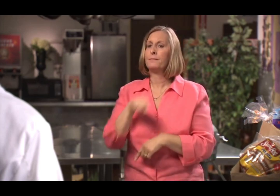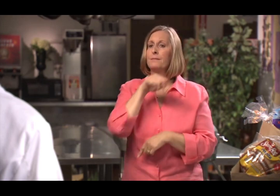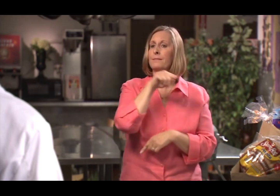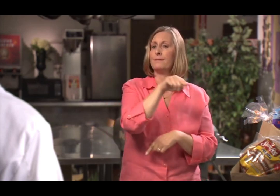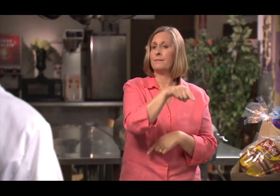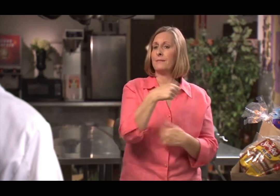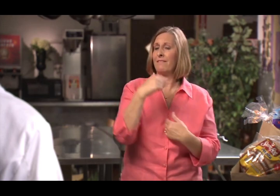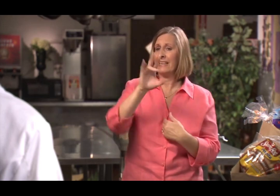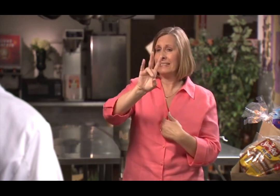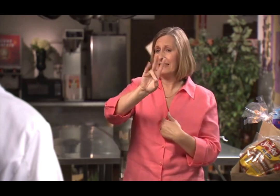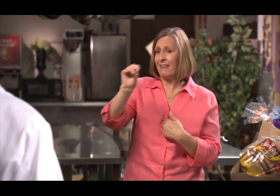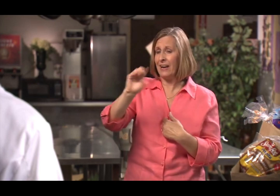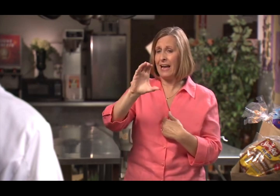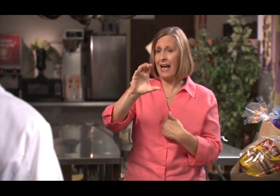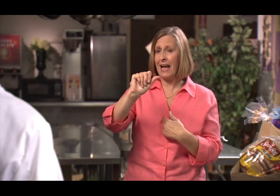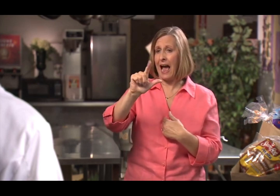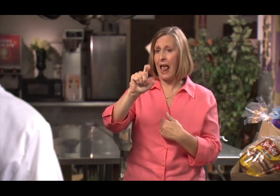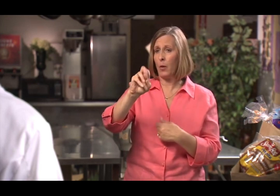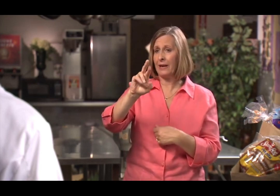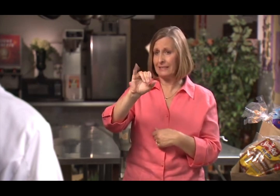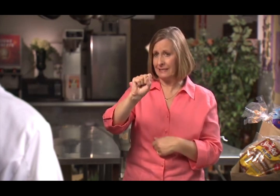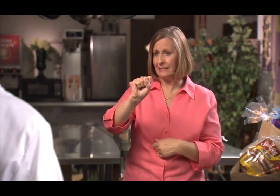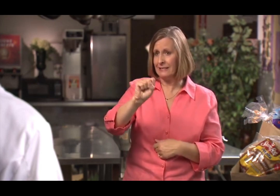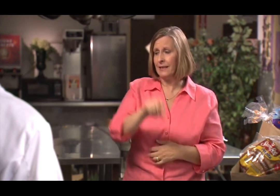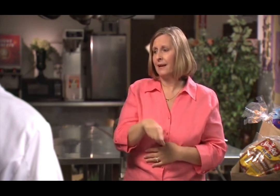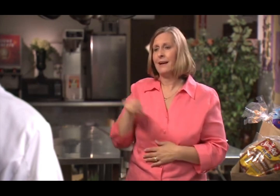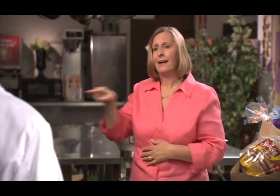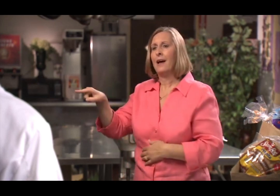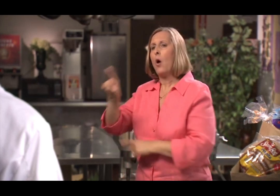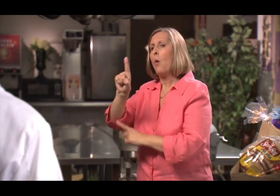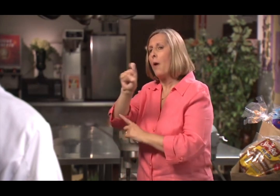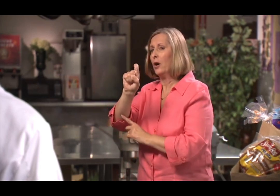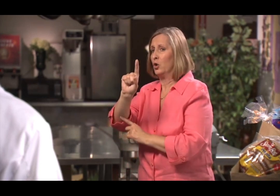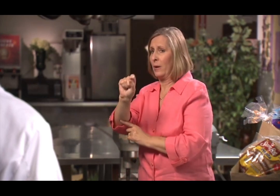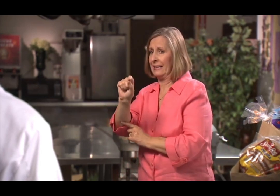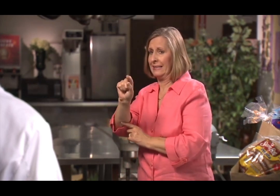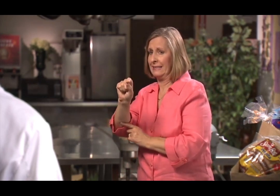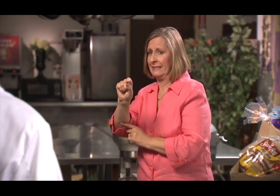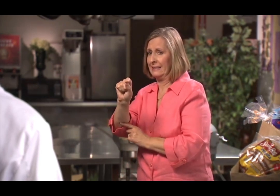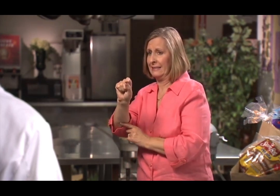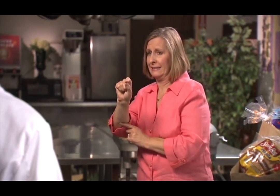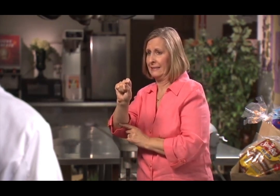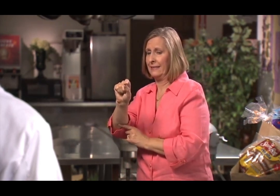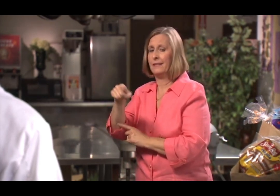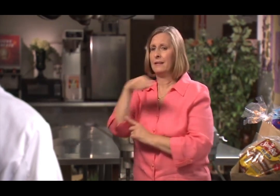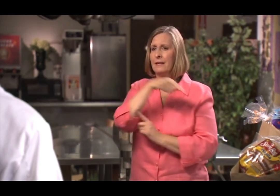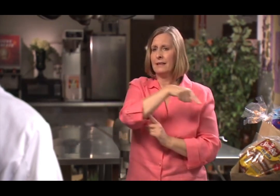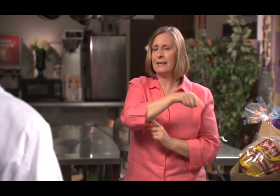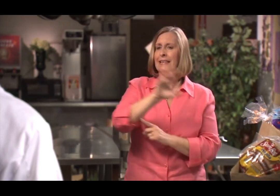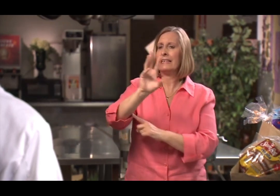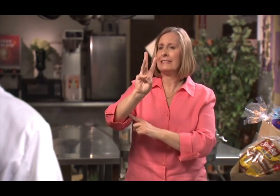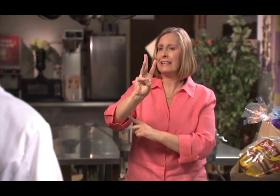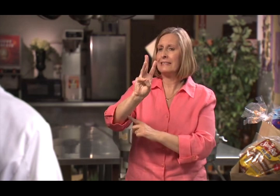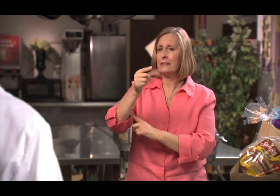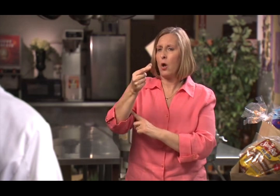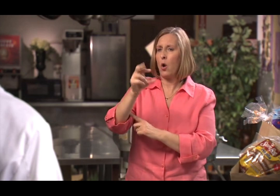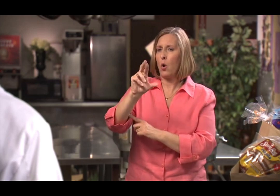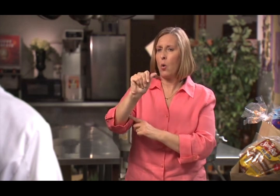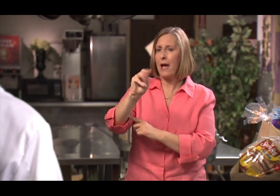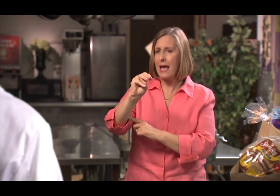The whole wheat bread has 70 calories, while the white has 120. There are 6 grams of